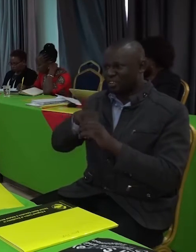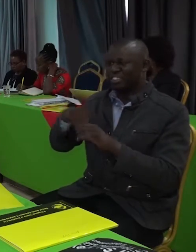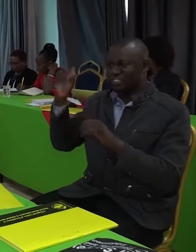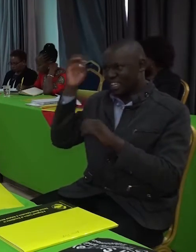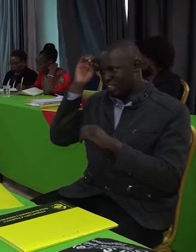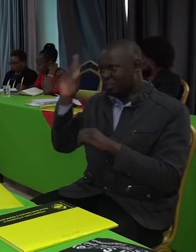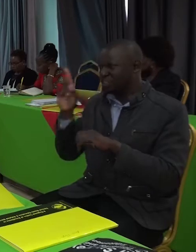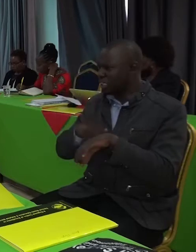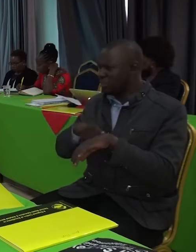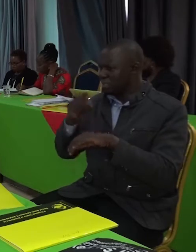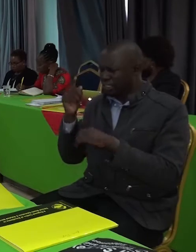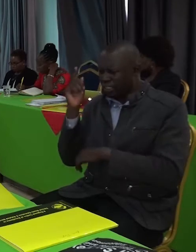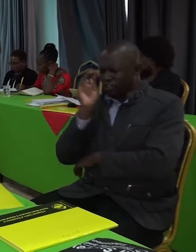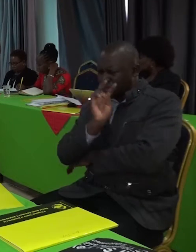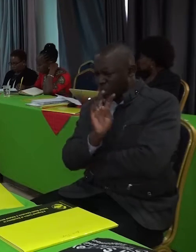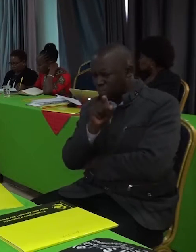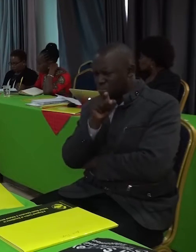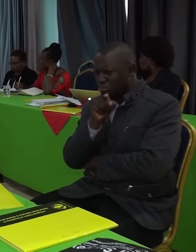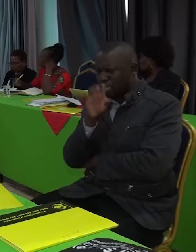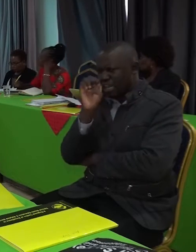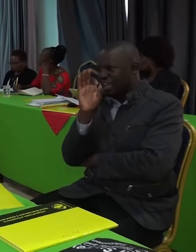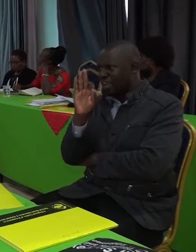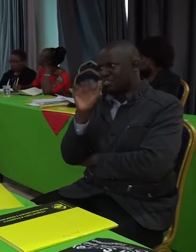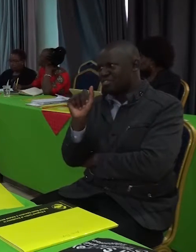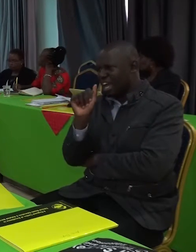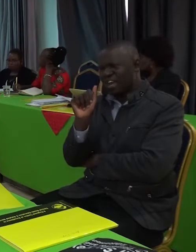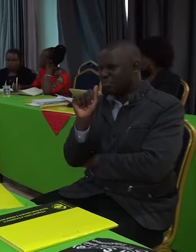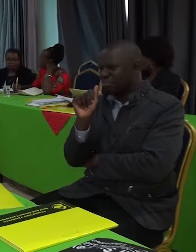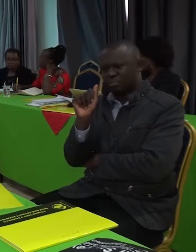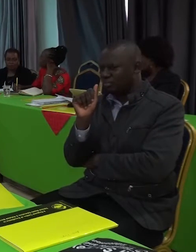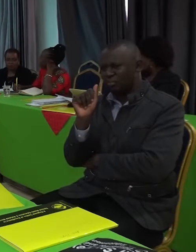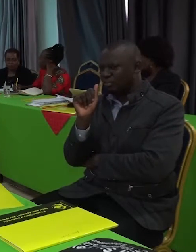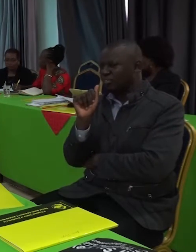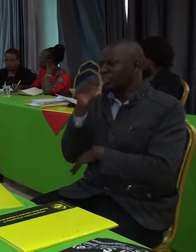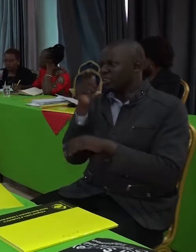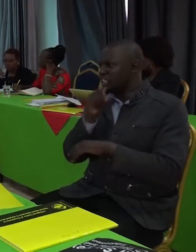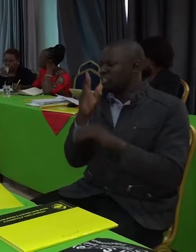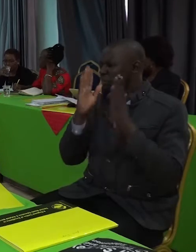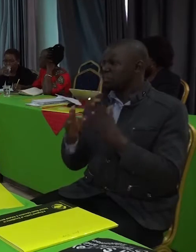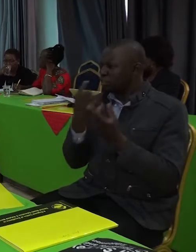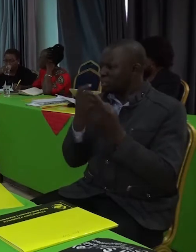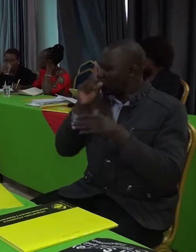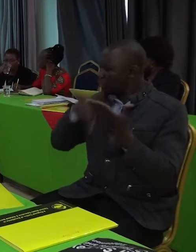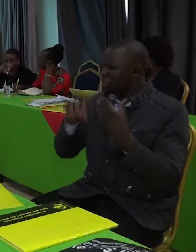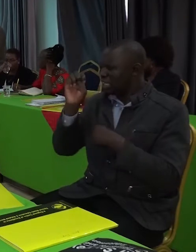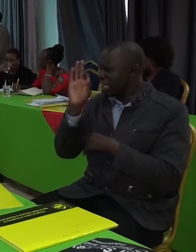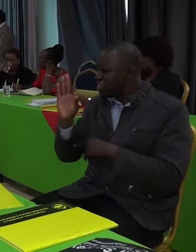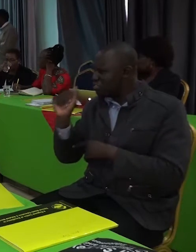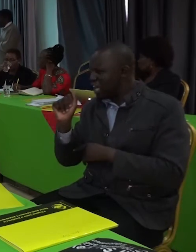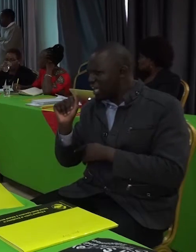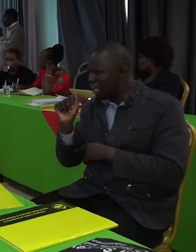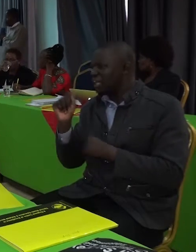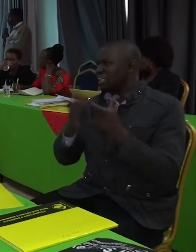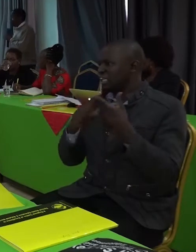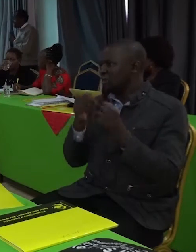When they realized, EFA, Jomtien is talking about EFA. Where are we? The